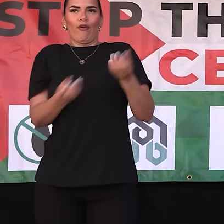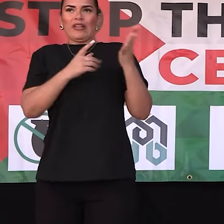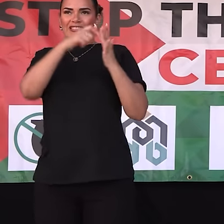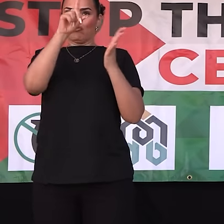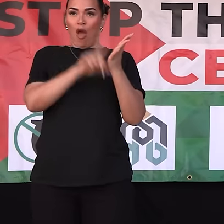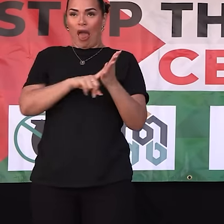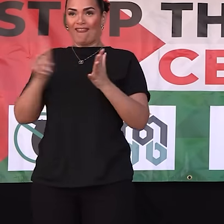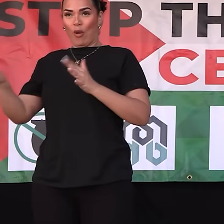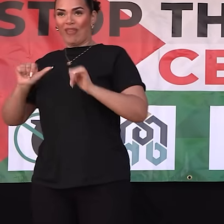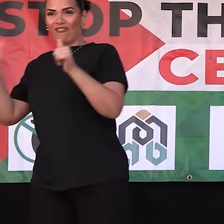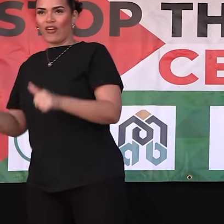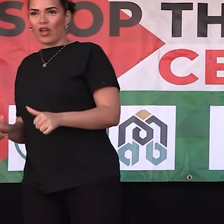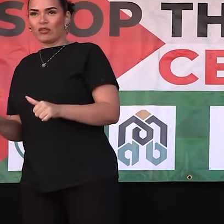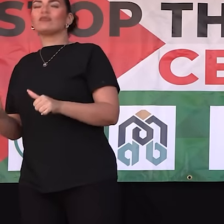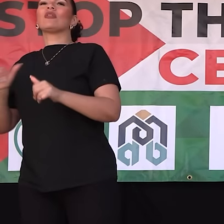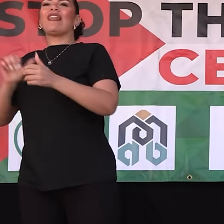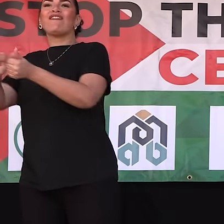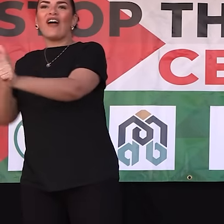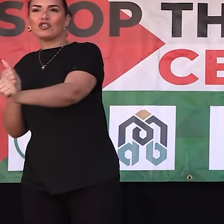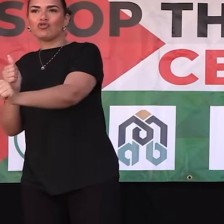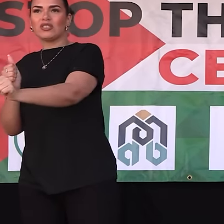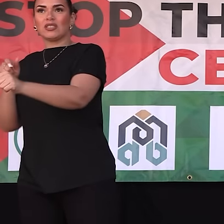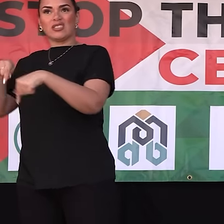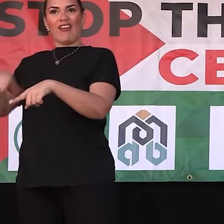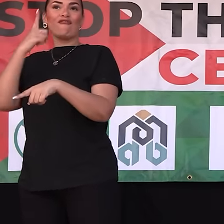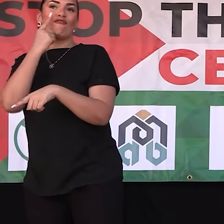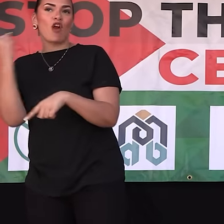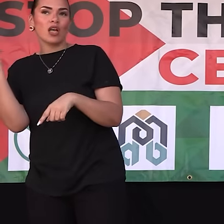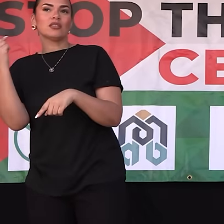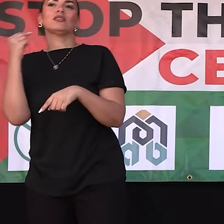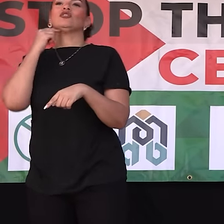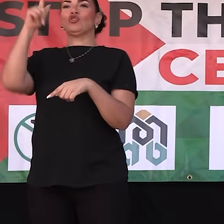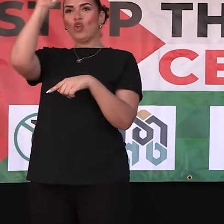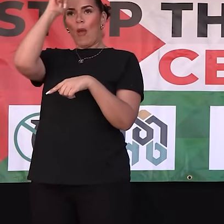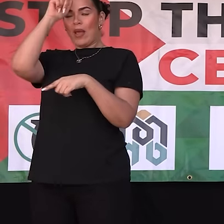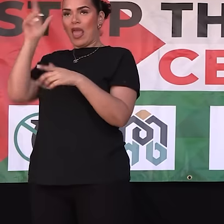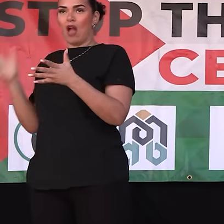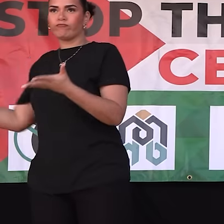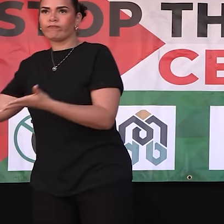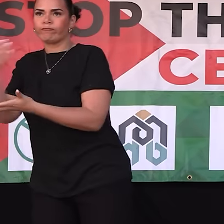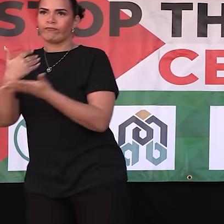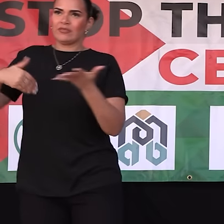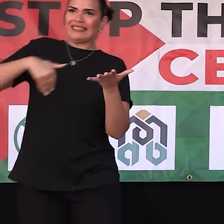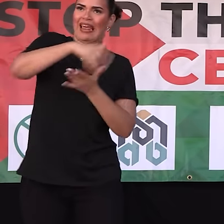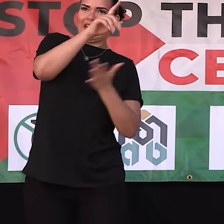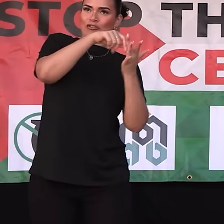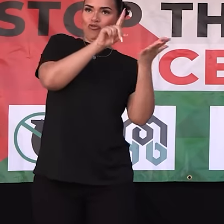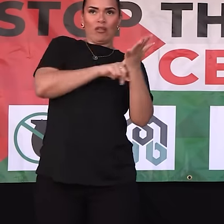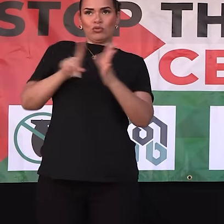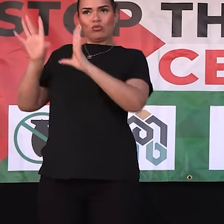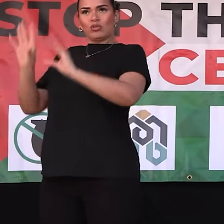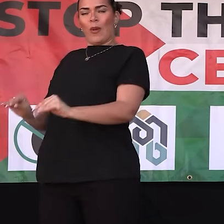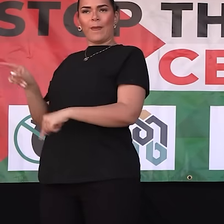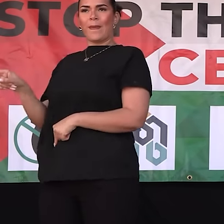from factories in France, in Germany, in this country and the USA, which are killing people in